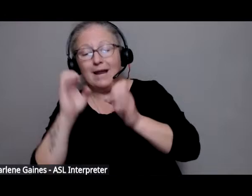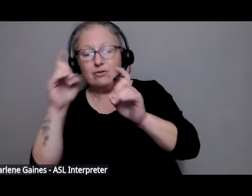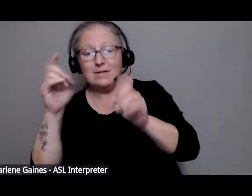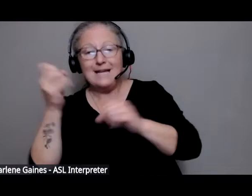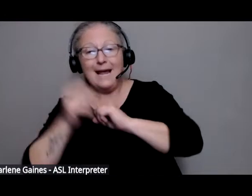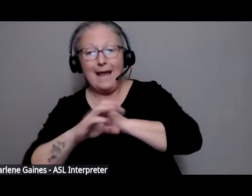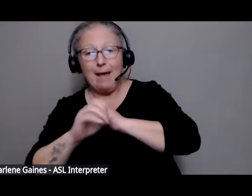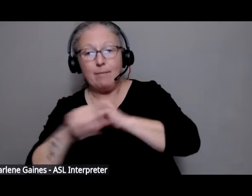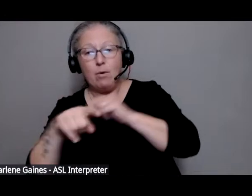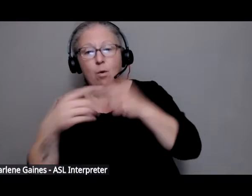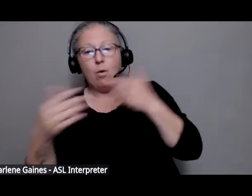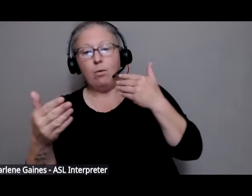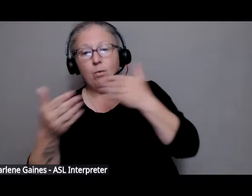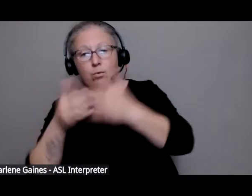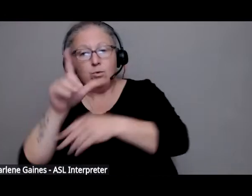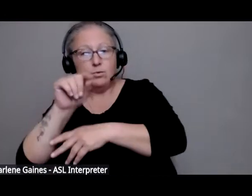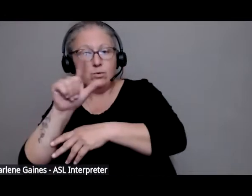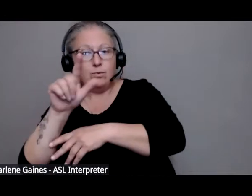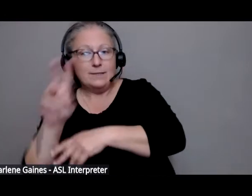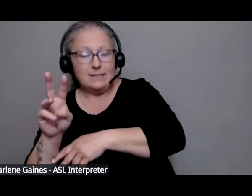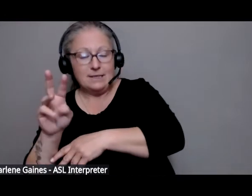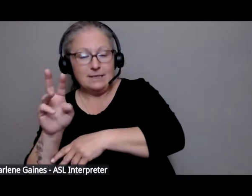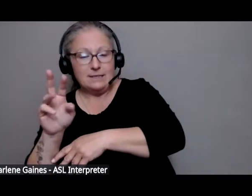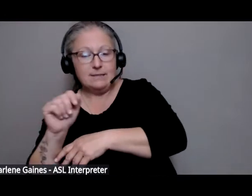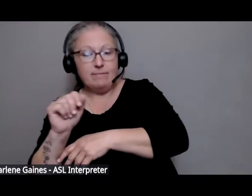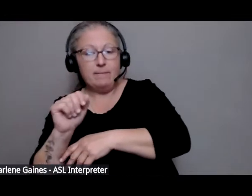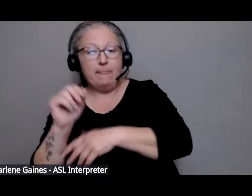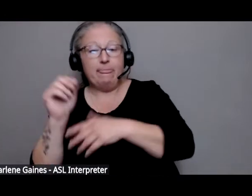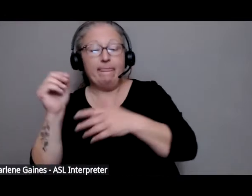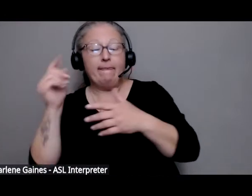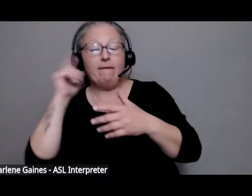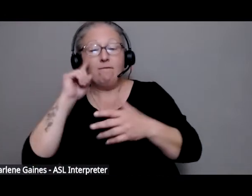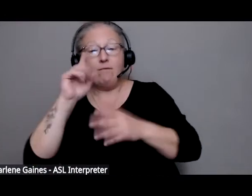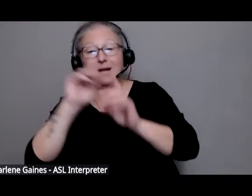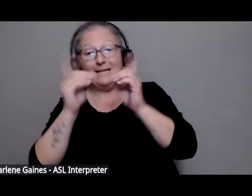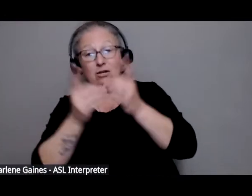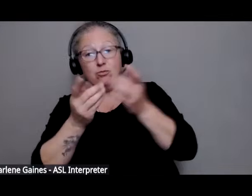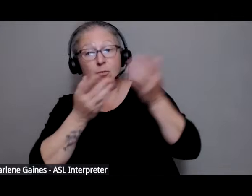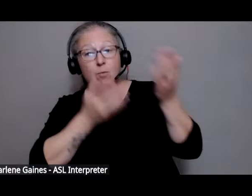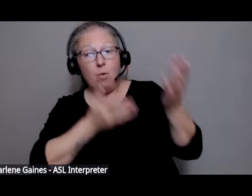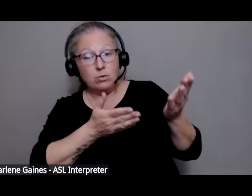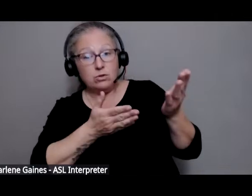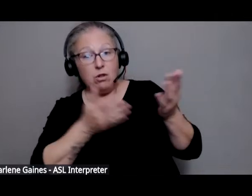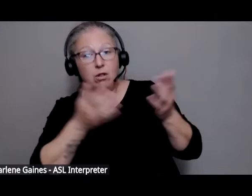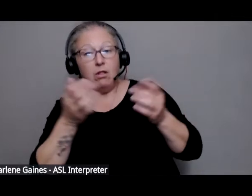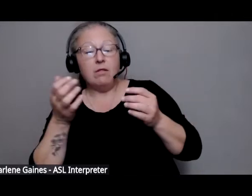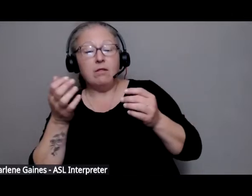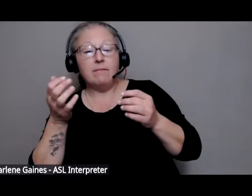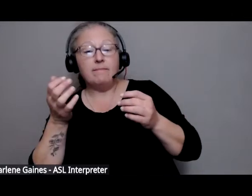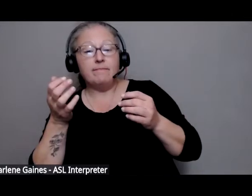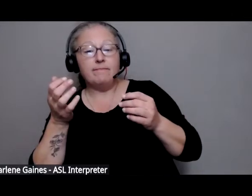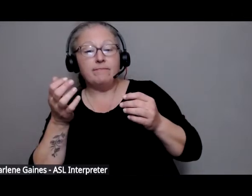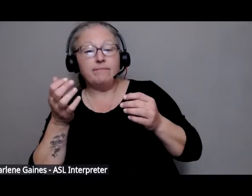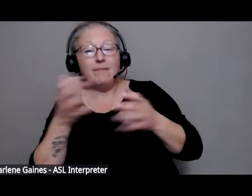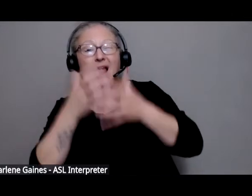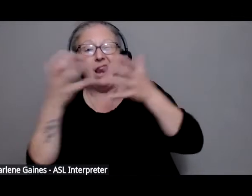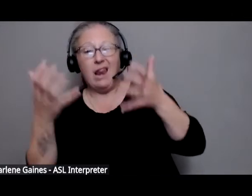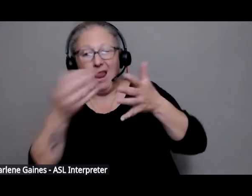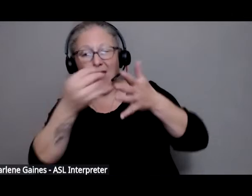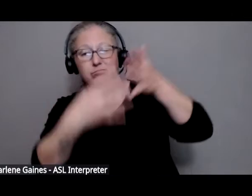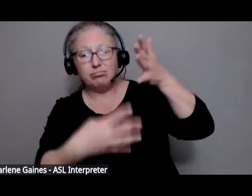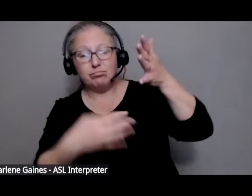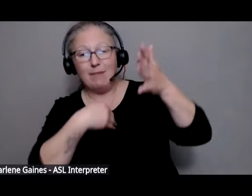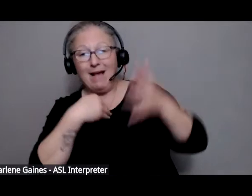move closer to 2026. In terms of the district's proposal, there's a lot on there, but I have